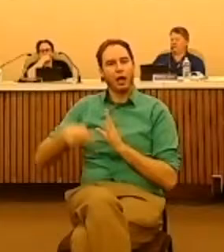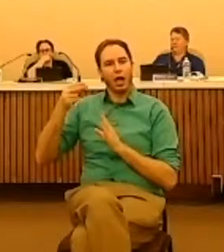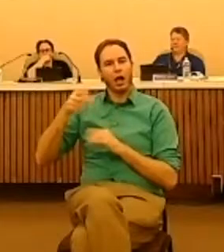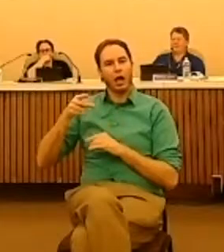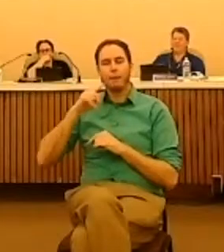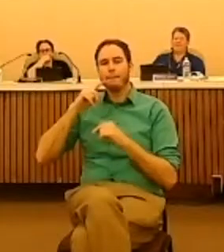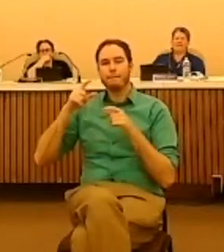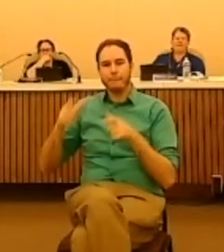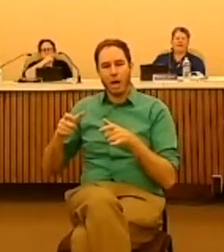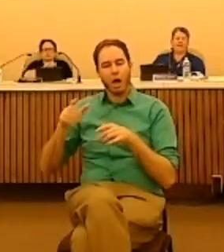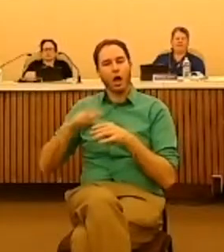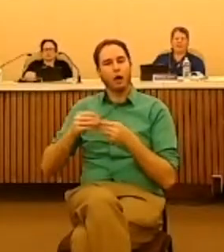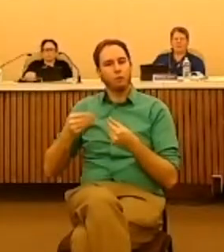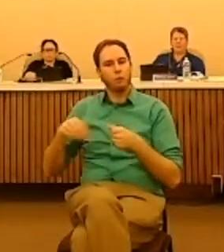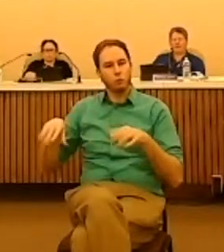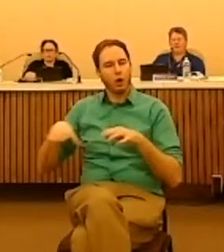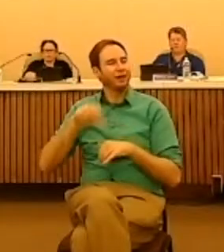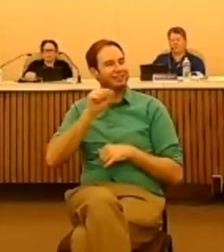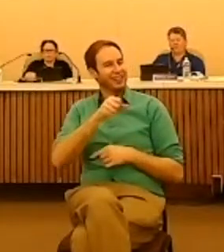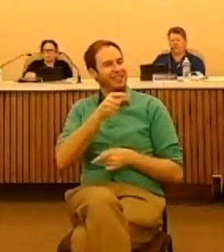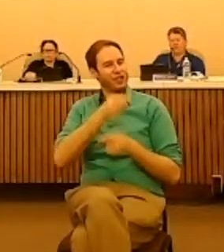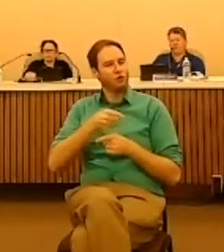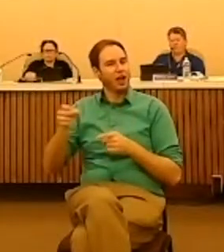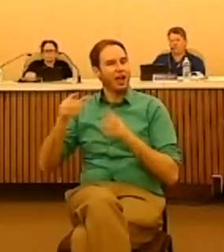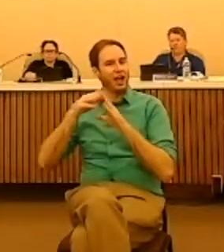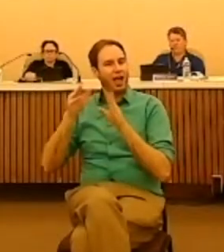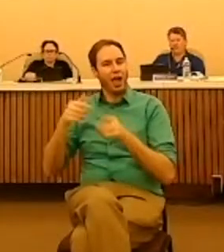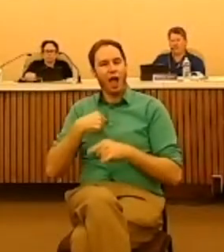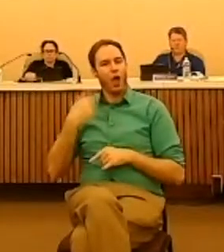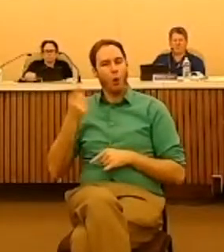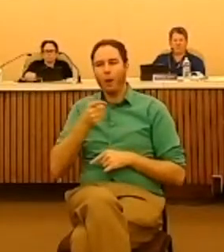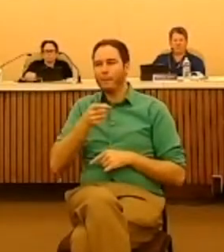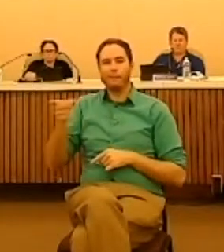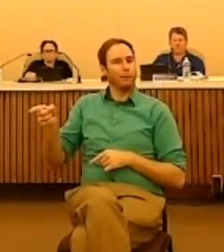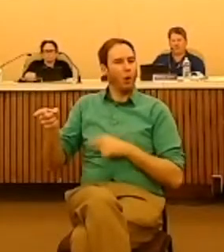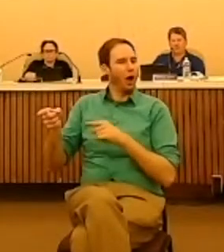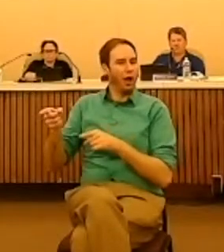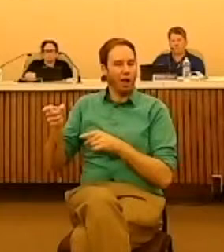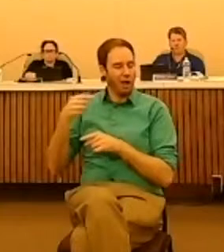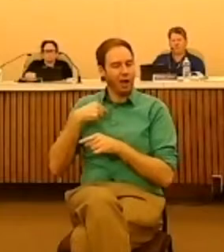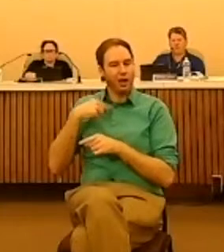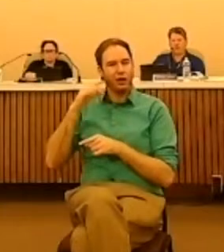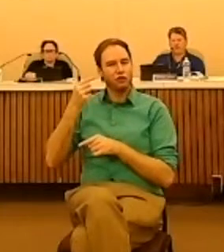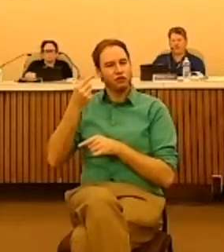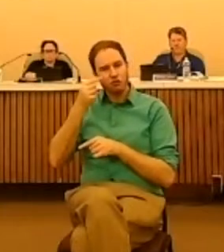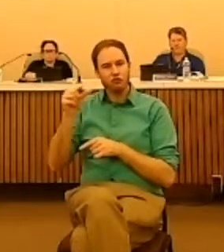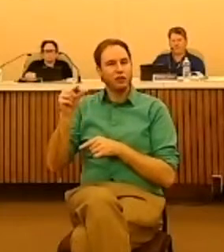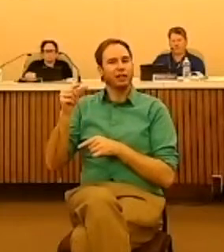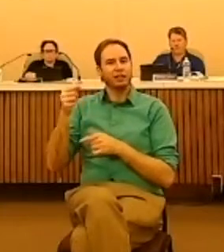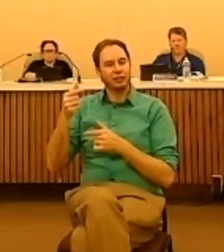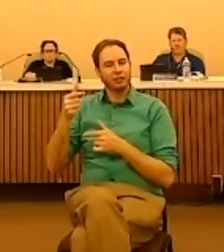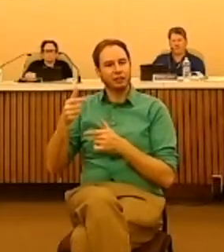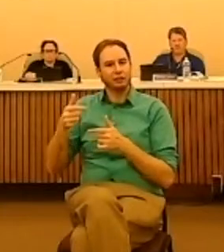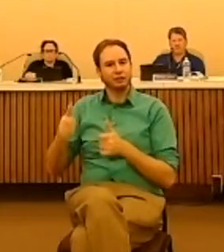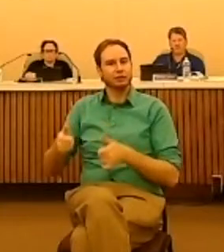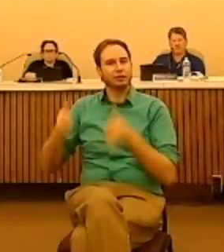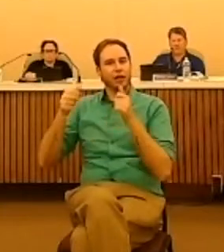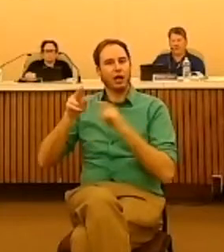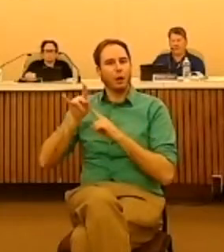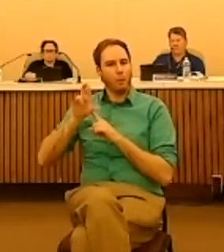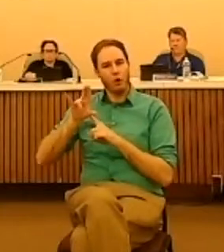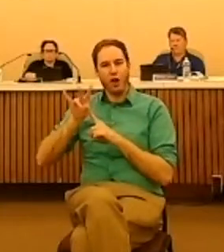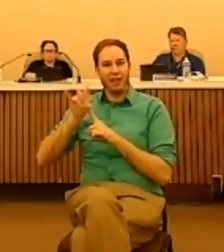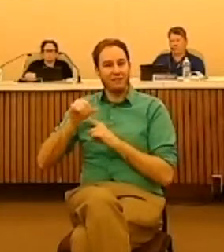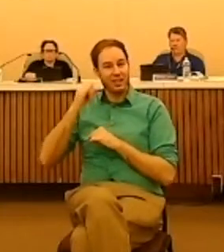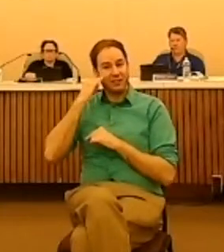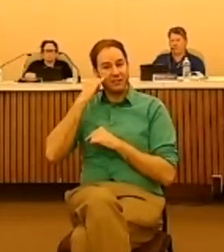entire property. Yeah, that's the house with the, I always point to that house. It's the green giant arborvitae